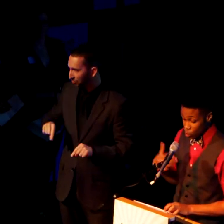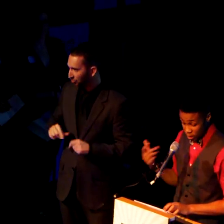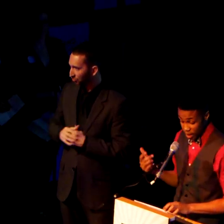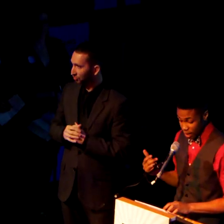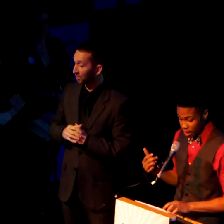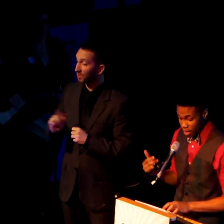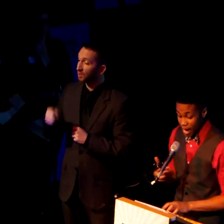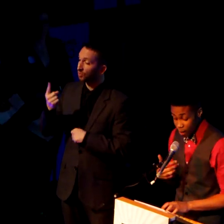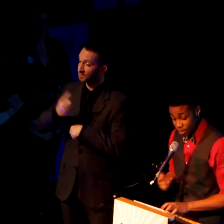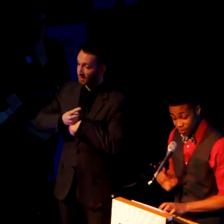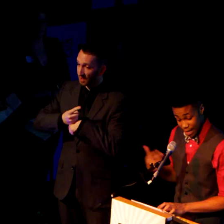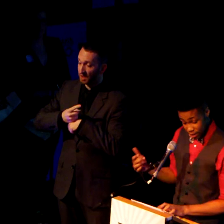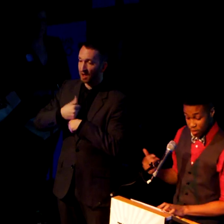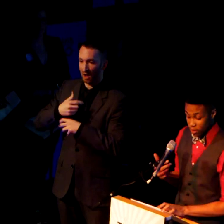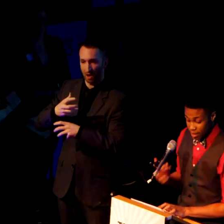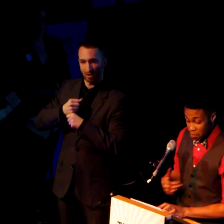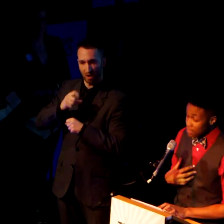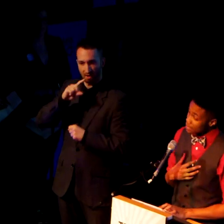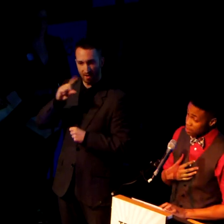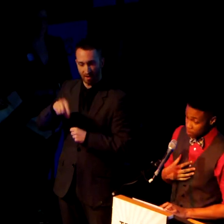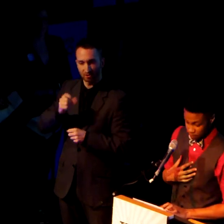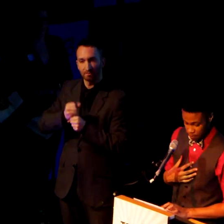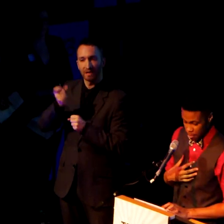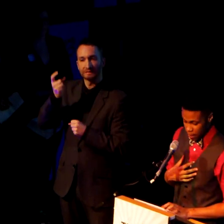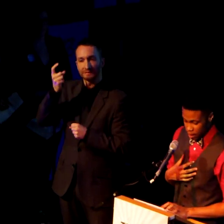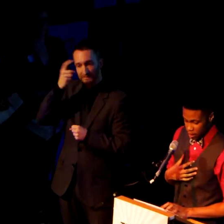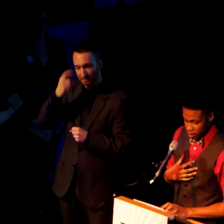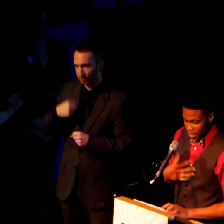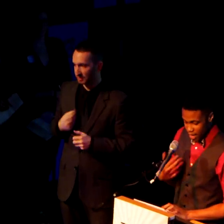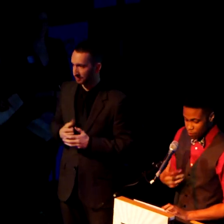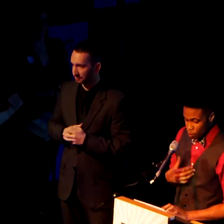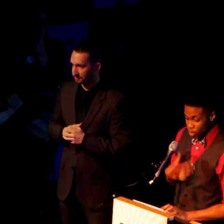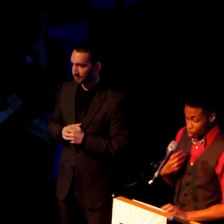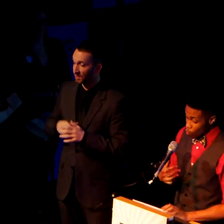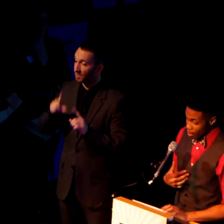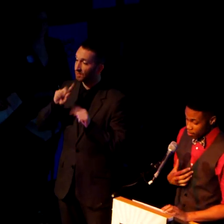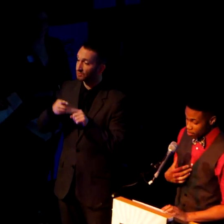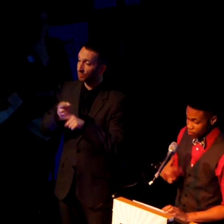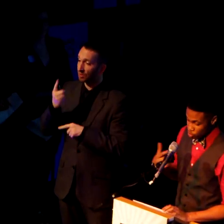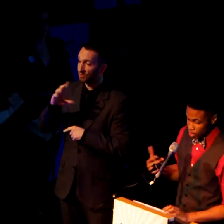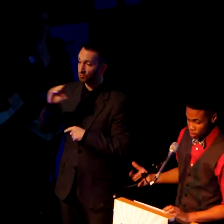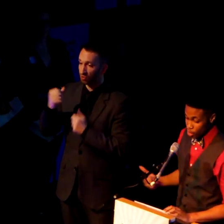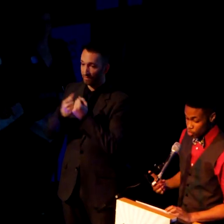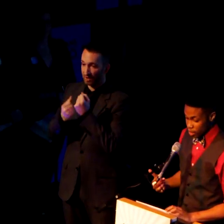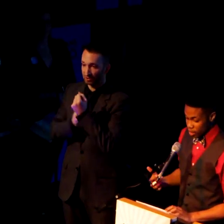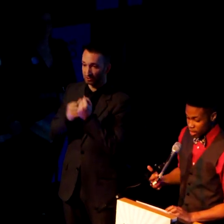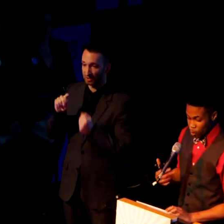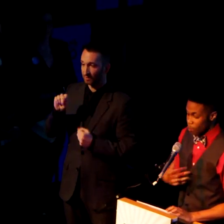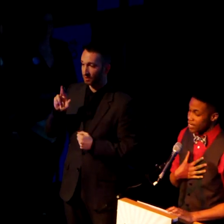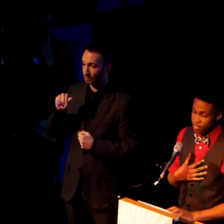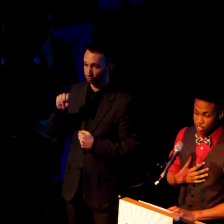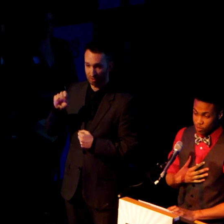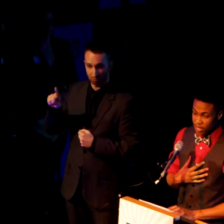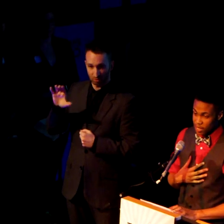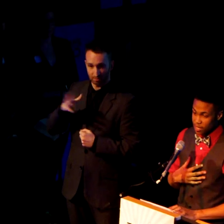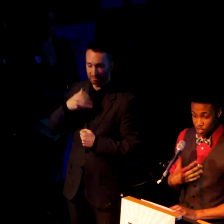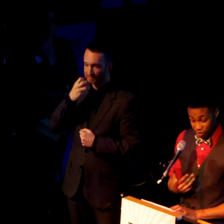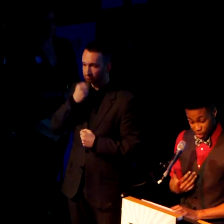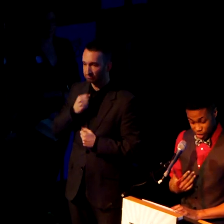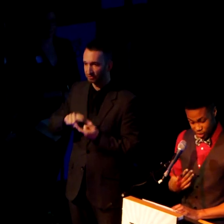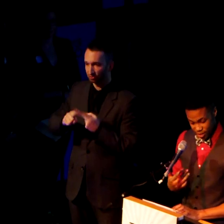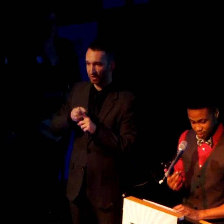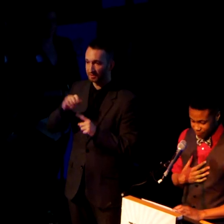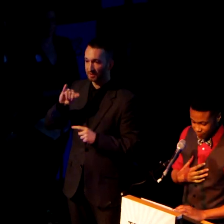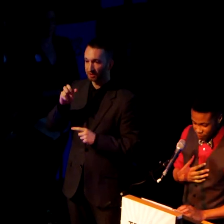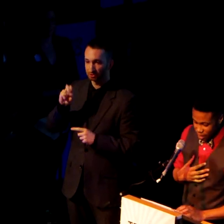And one day, I received an answer that made sense to me. It came from one of the co-founders of the Trans 100 and one of my dearest friends,